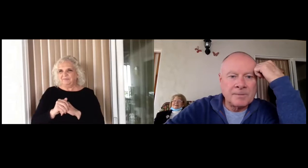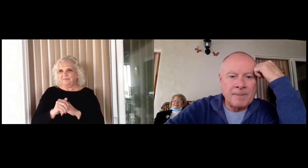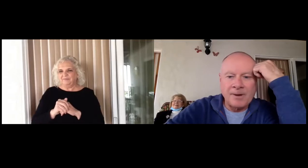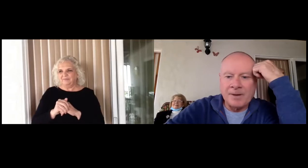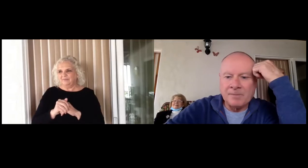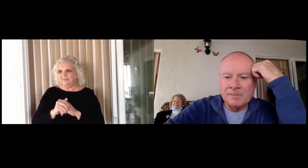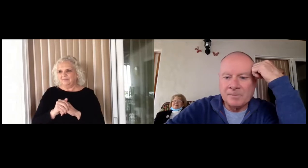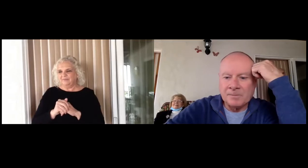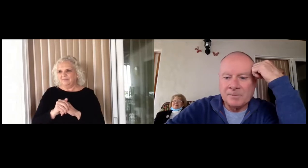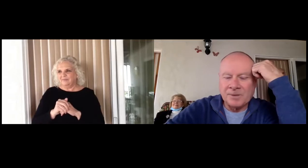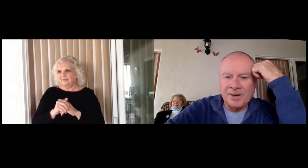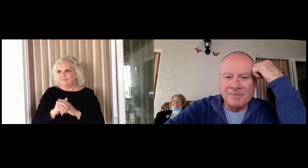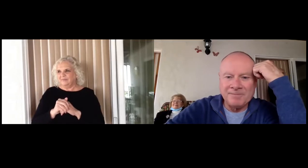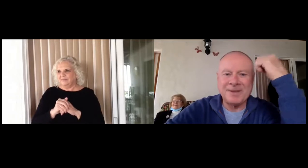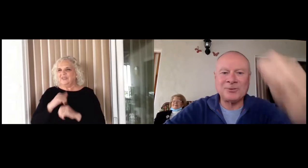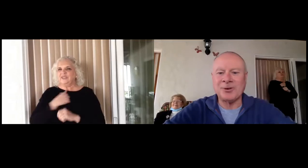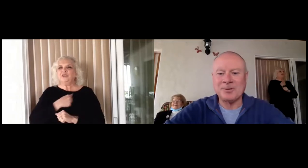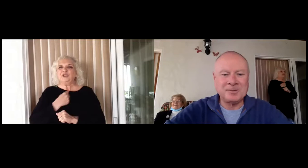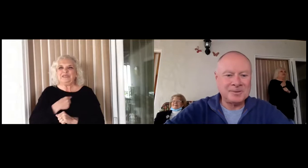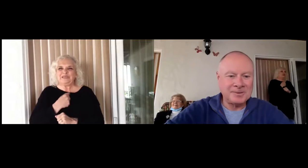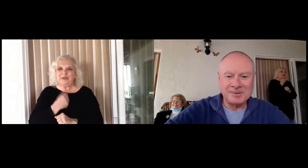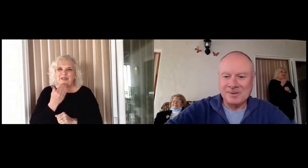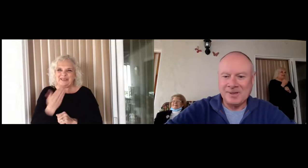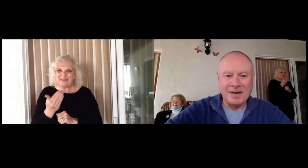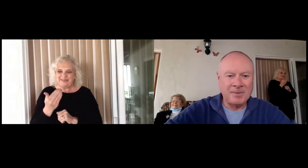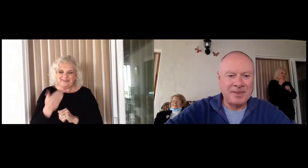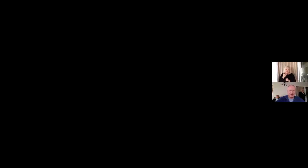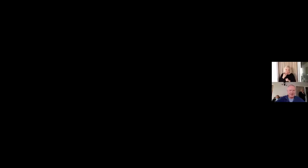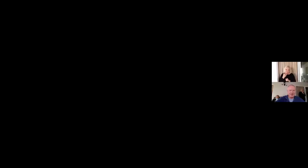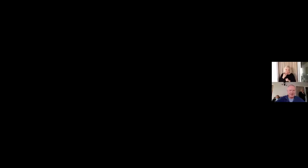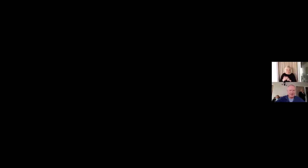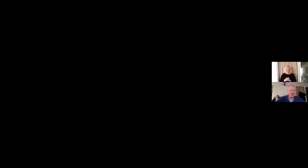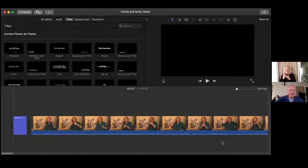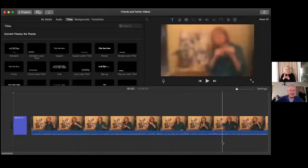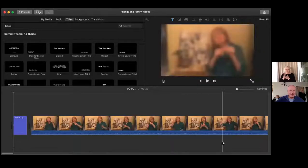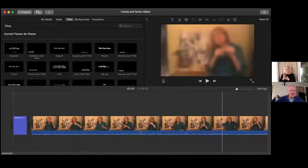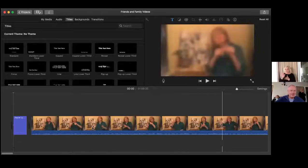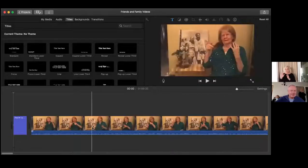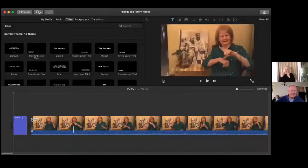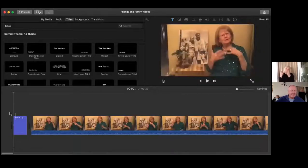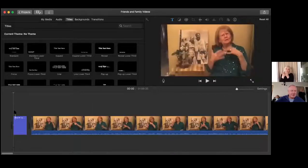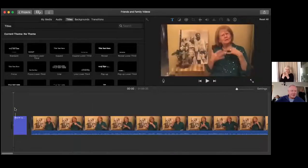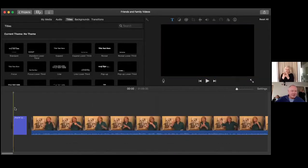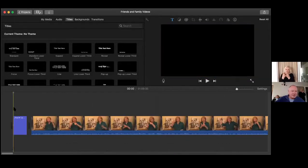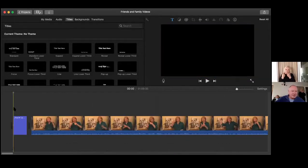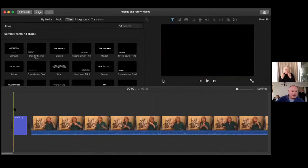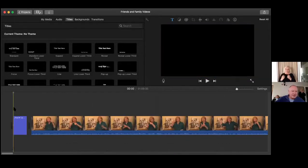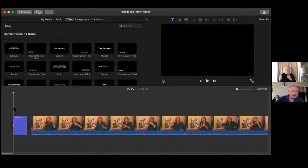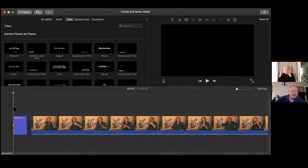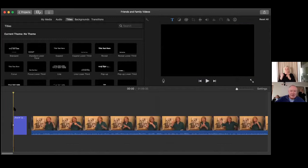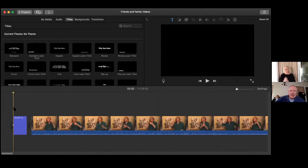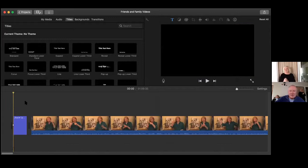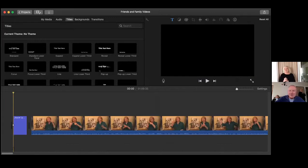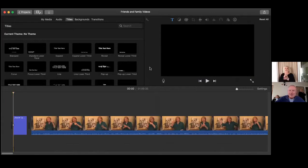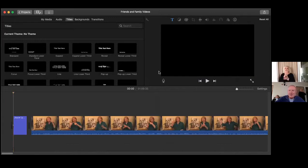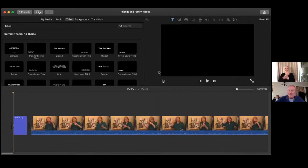We're working. all right. Sorry. Thanks for. That's all right. It's a group effort. There we go. Nicely